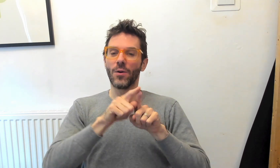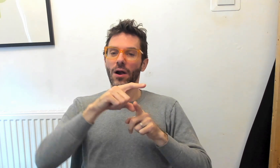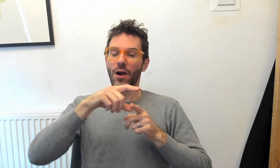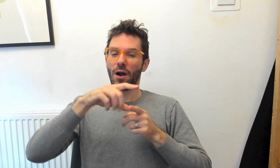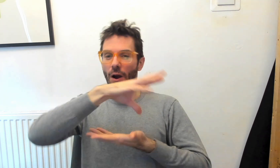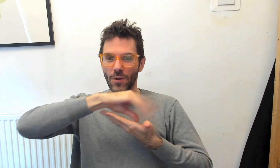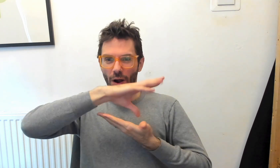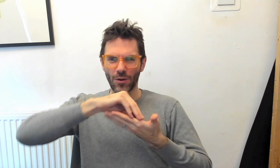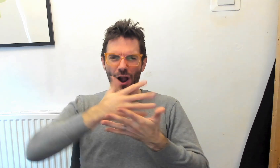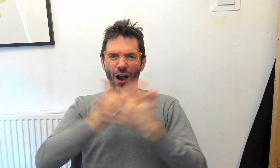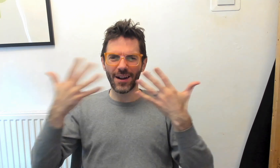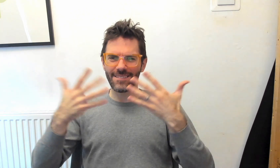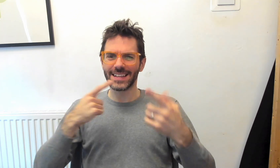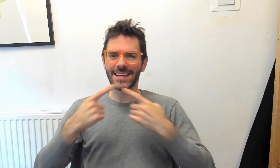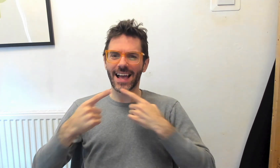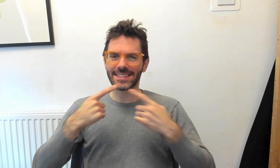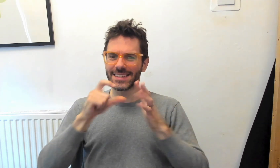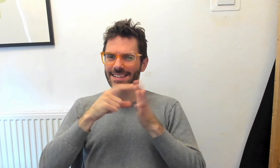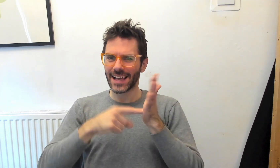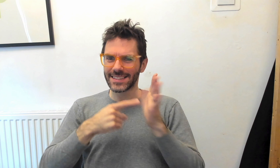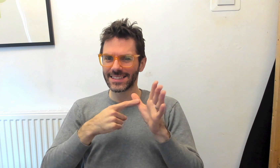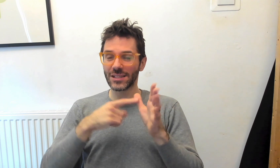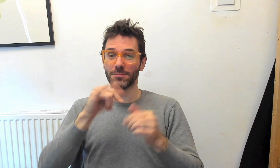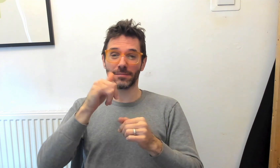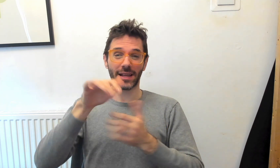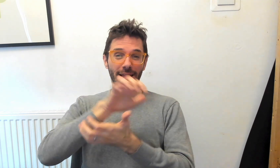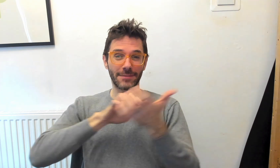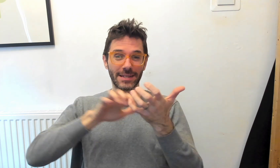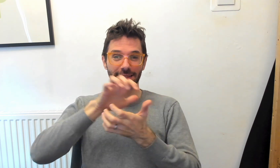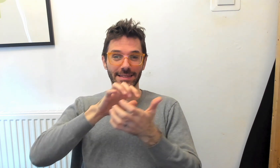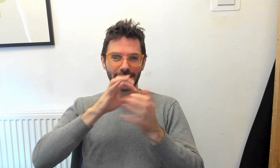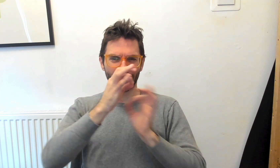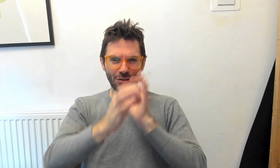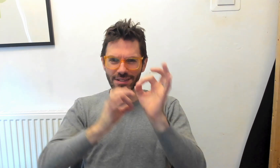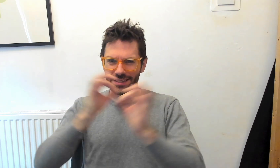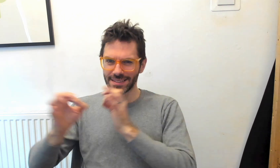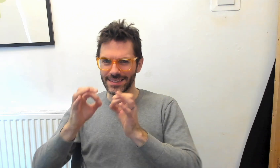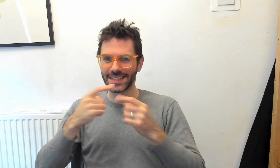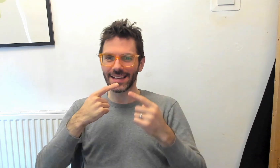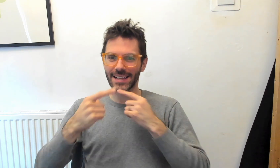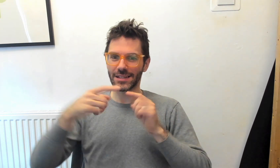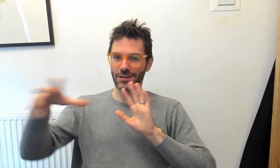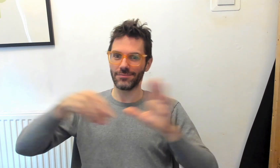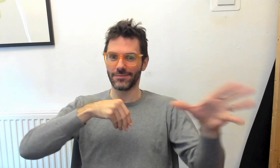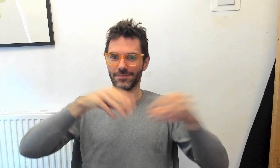and also you can download lots of data, which could be complex query data, which can